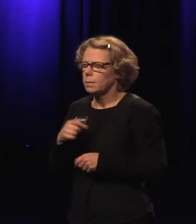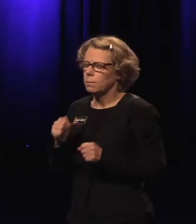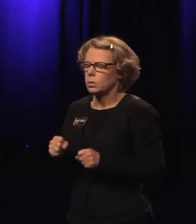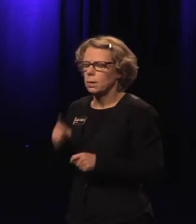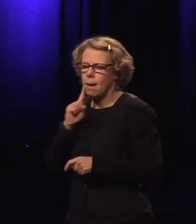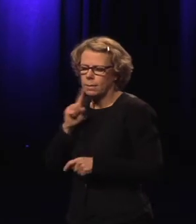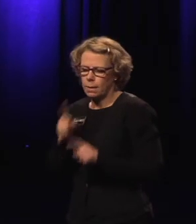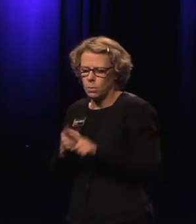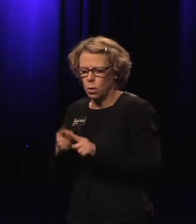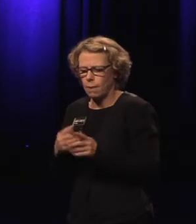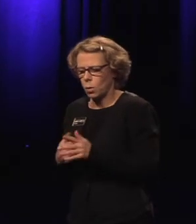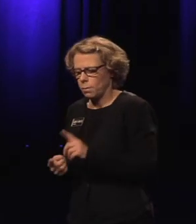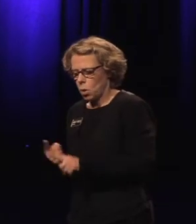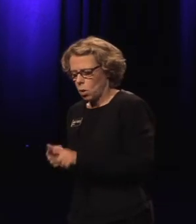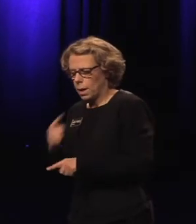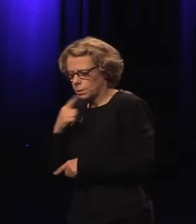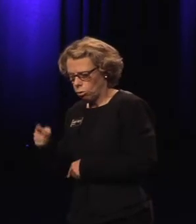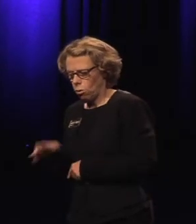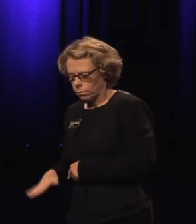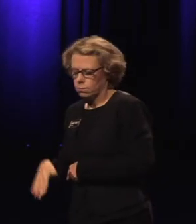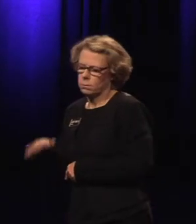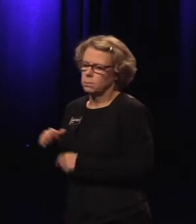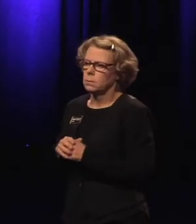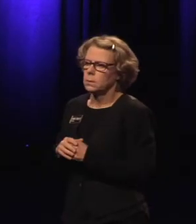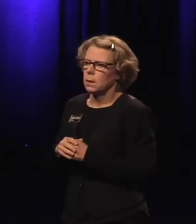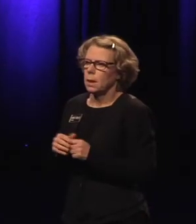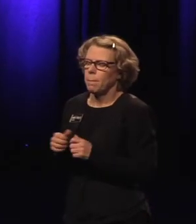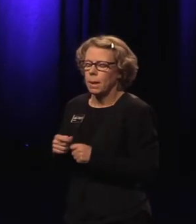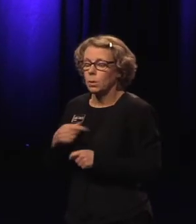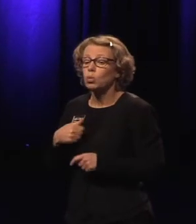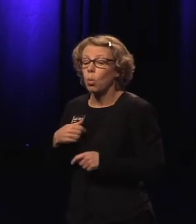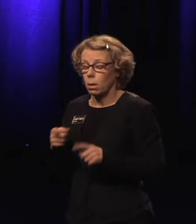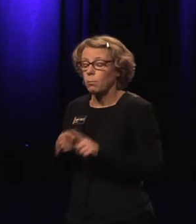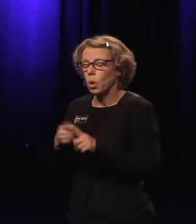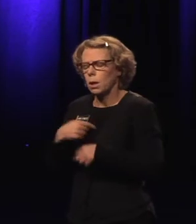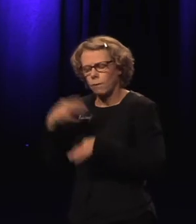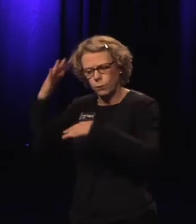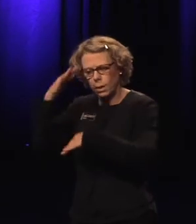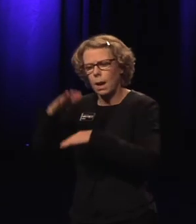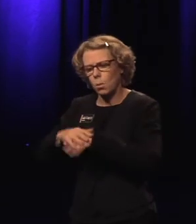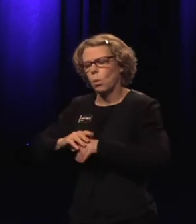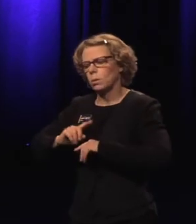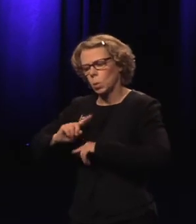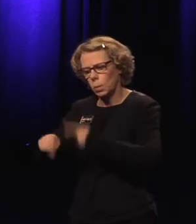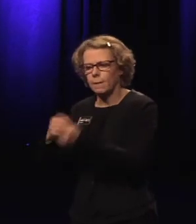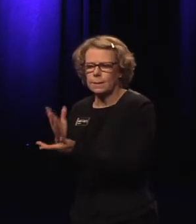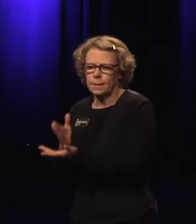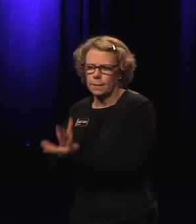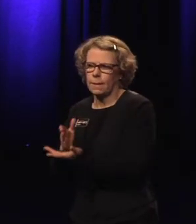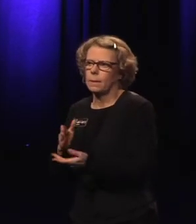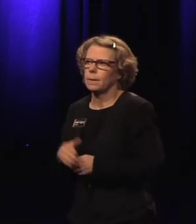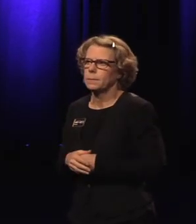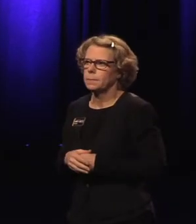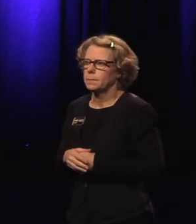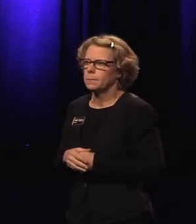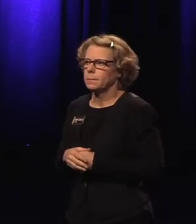So this is the background to how states think about these rights. And yet most of these states have ratified